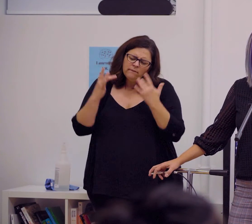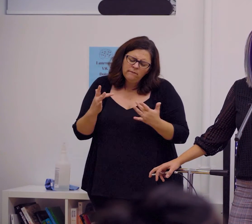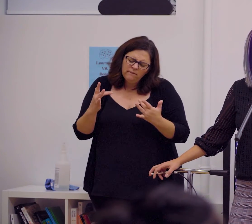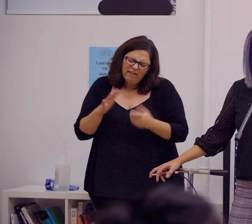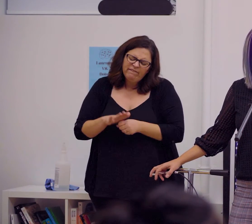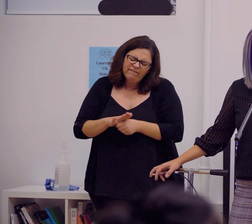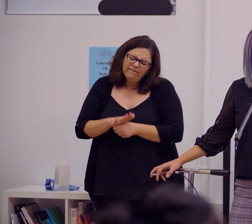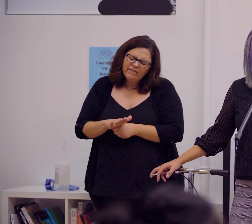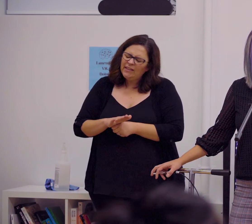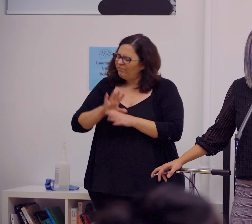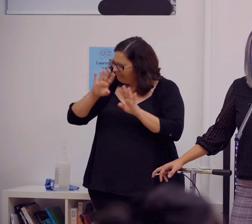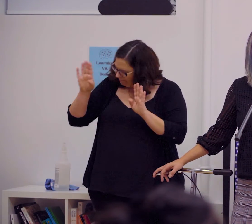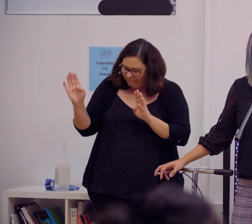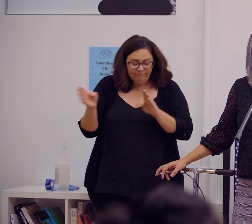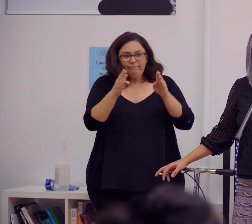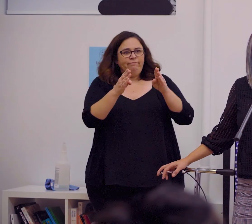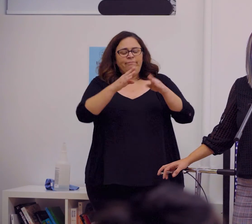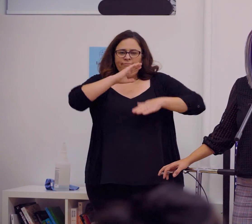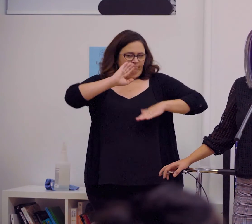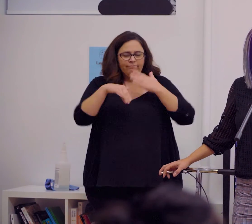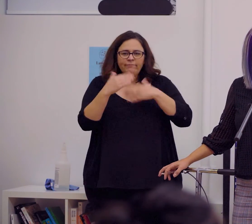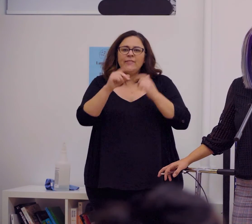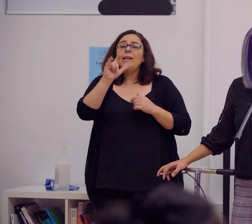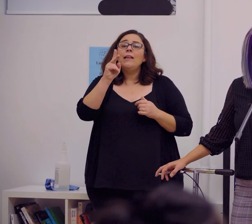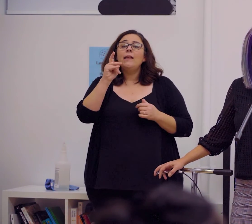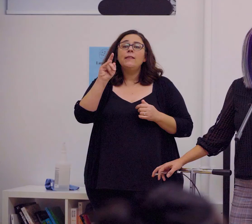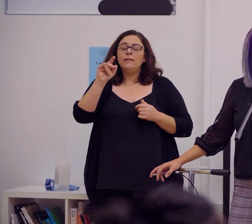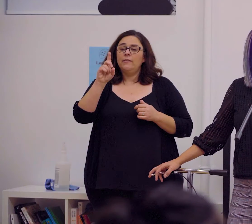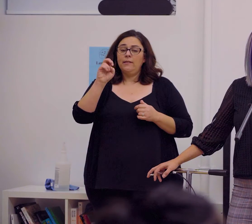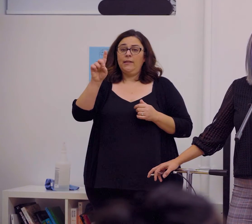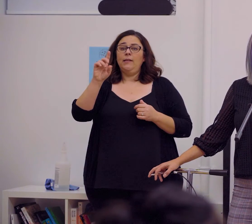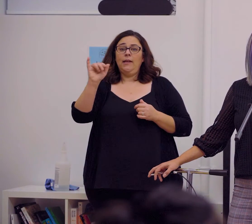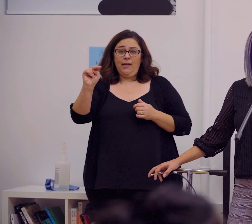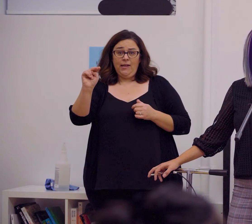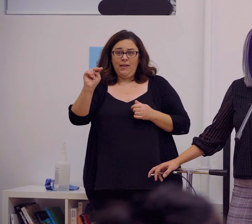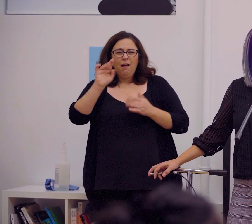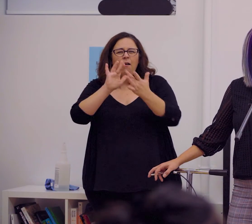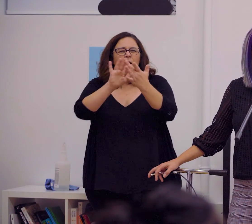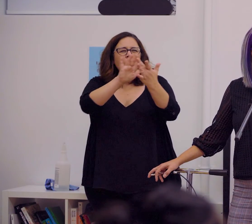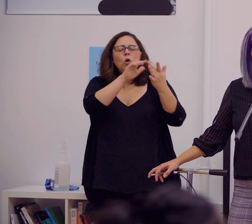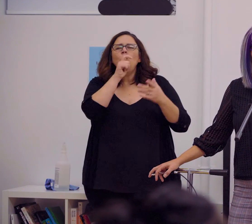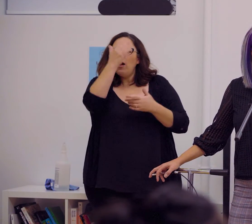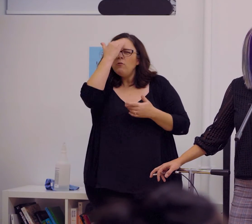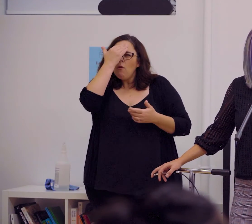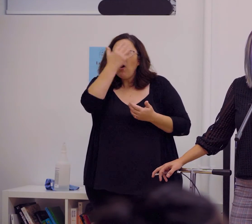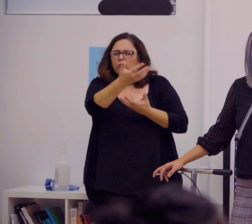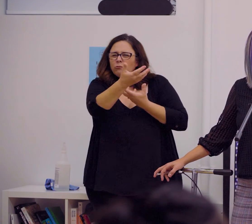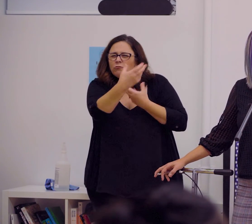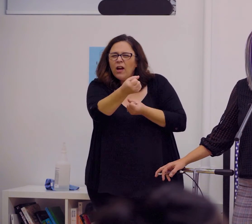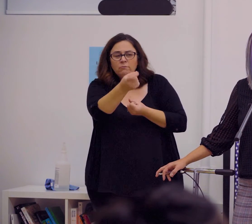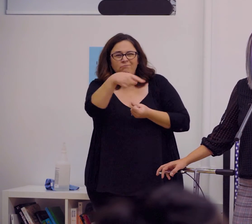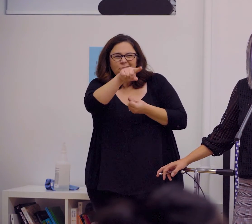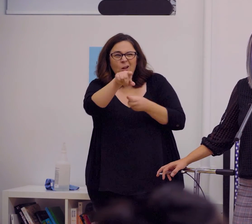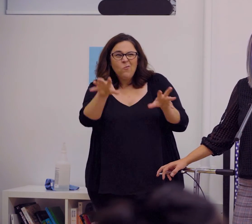set my sights on a different approach. I went through my LinkedIn connections and reached out to people that I knew, that I trusted, that were doing